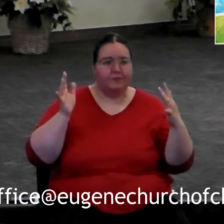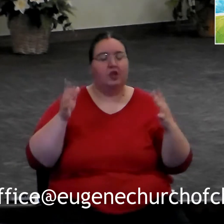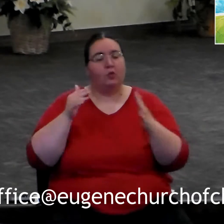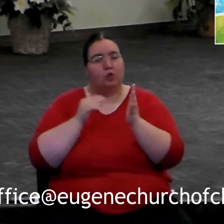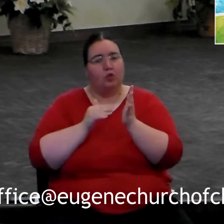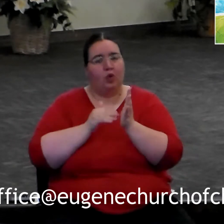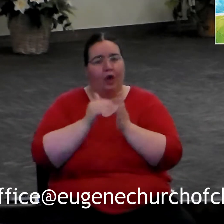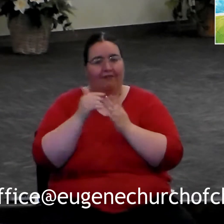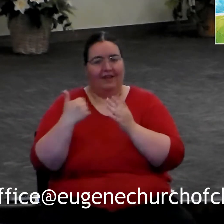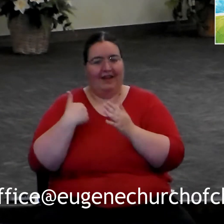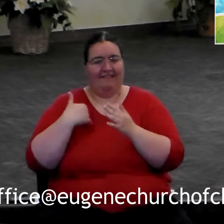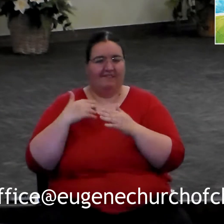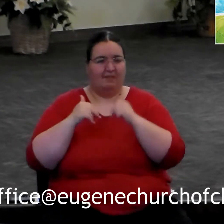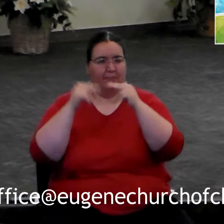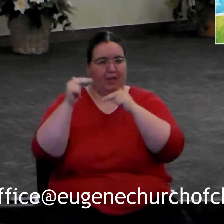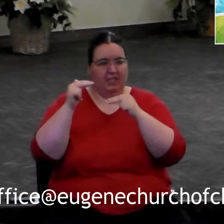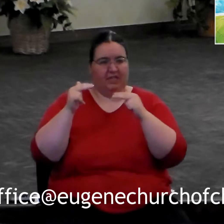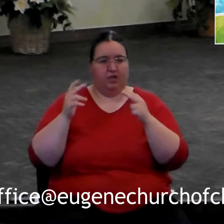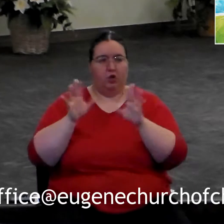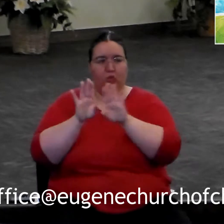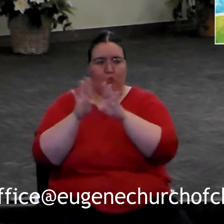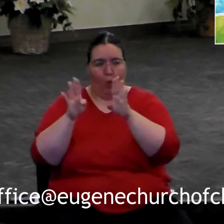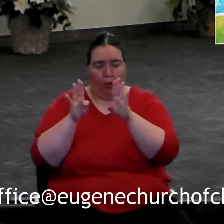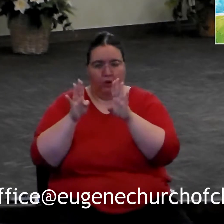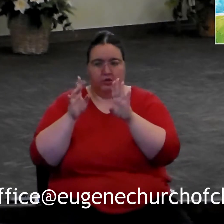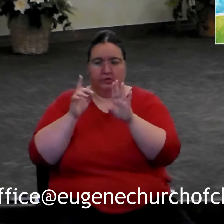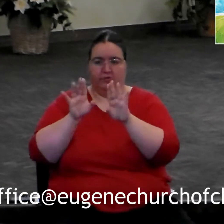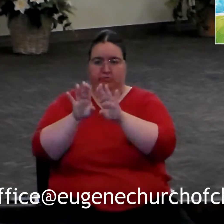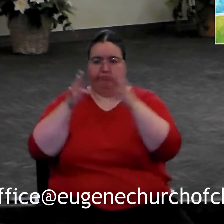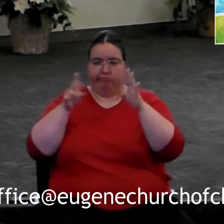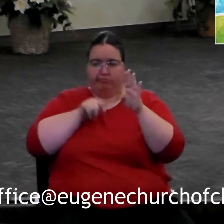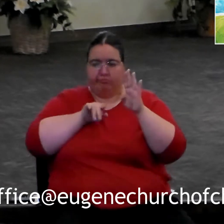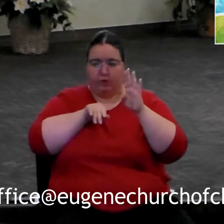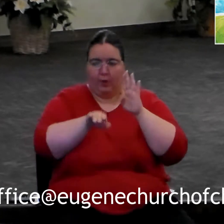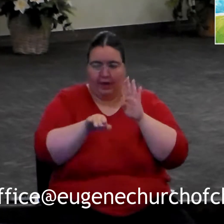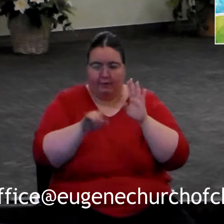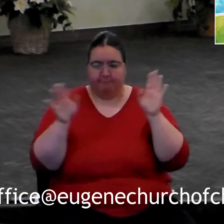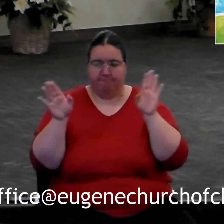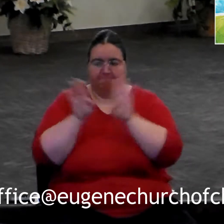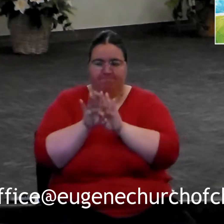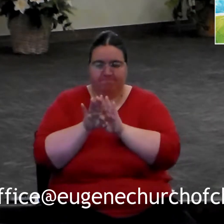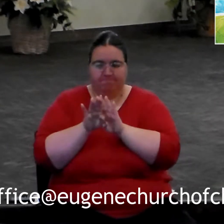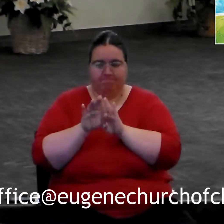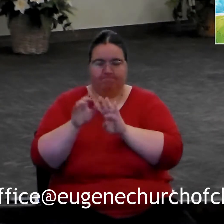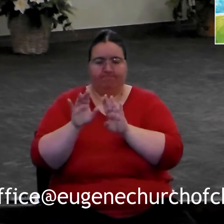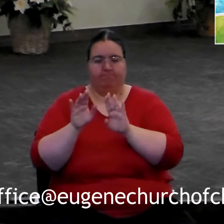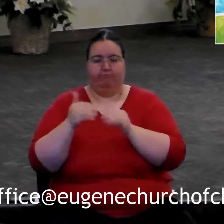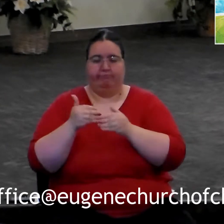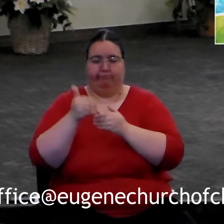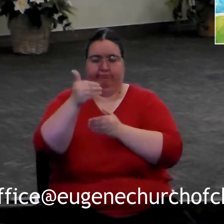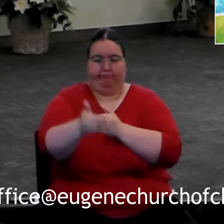in-between. All of the in-laws are inside looking at tickets and all those things, and my wife and I are arguing.